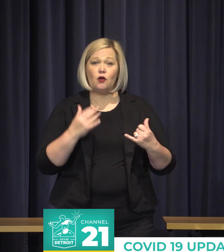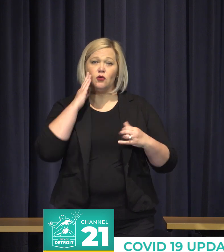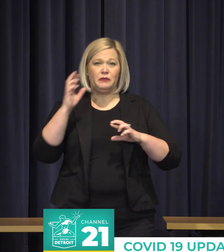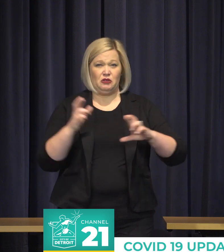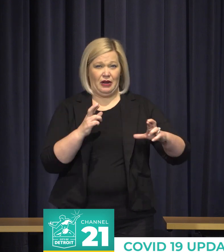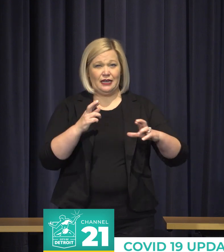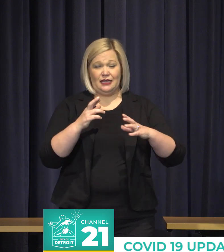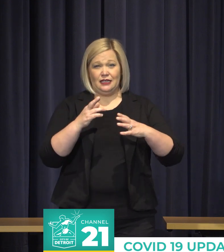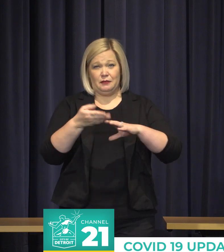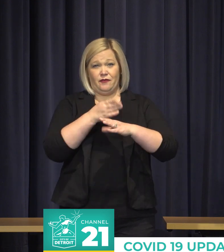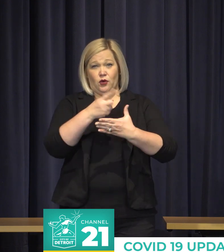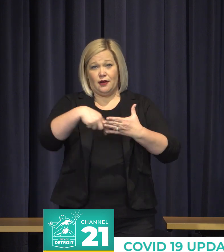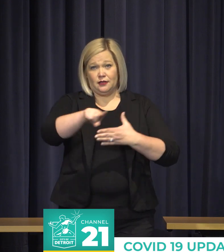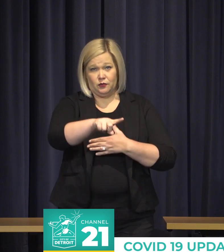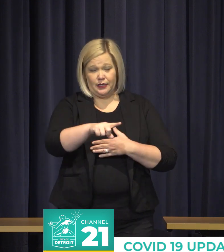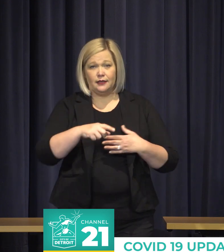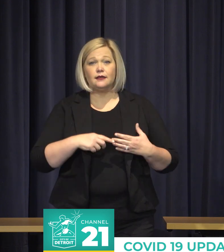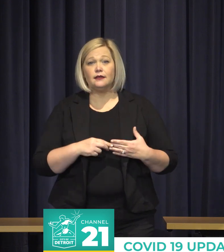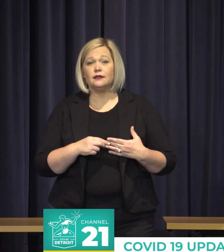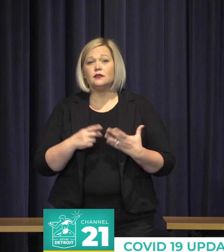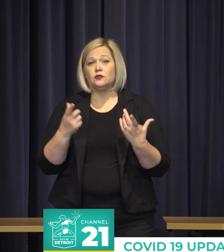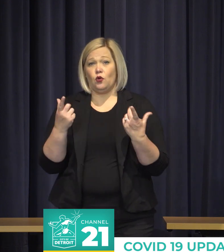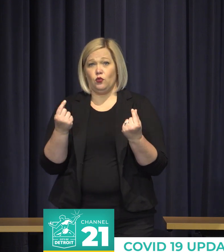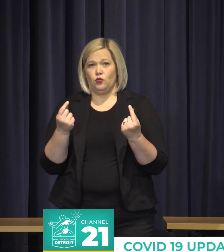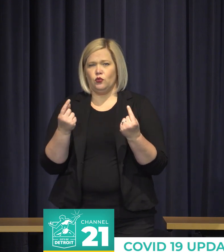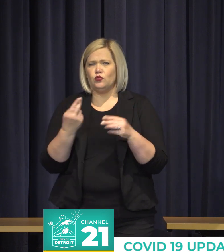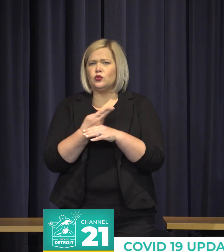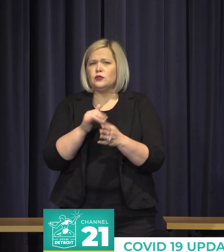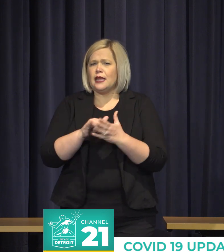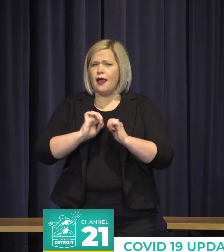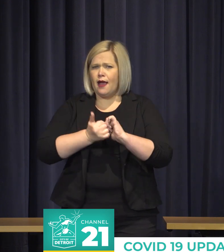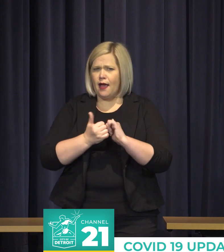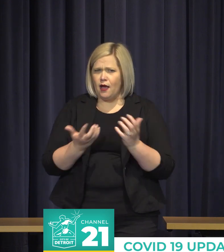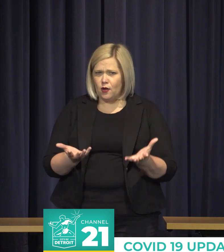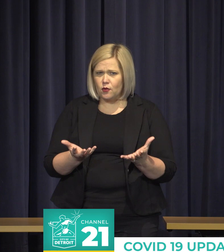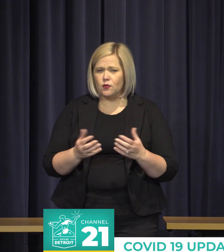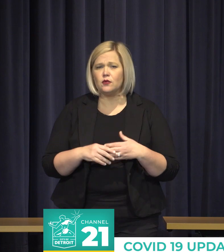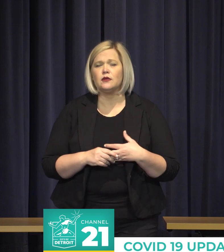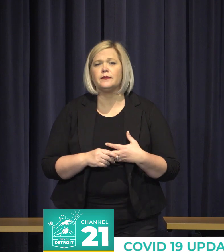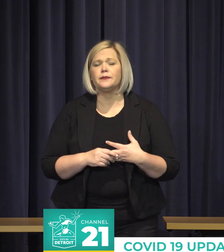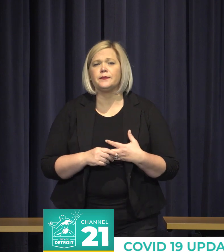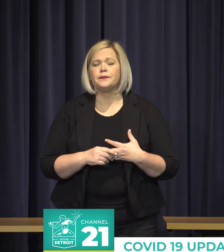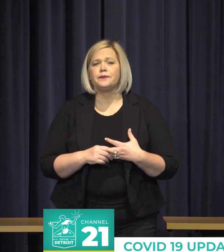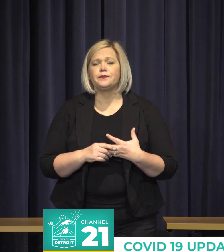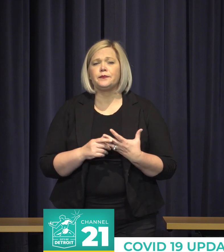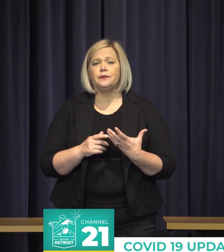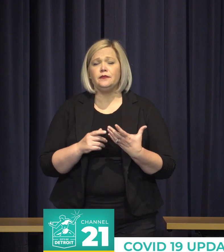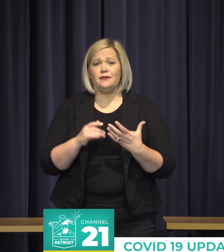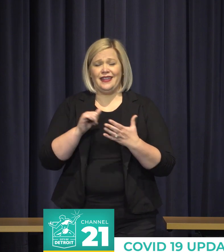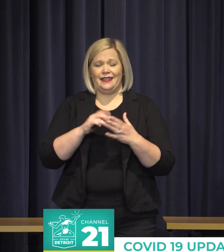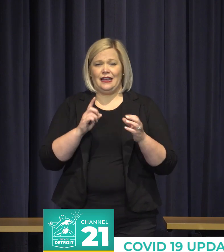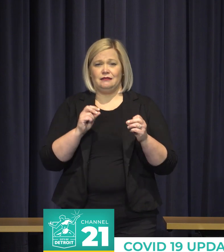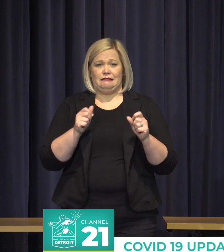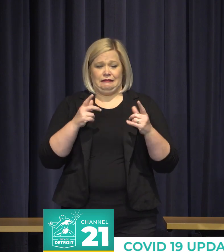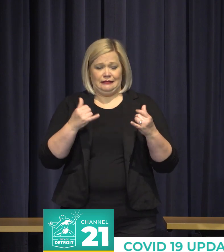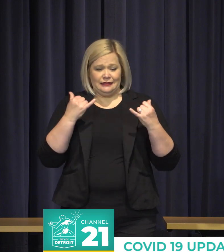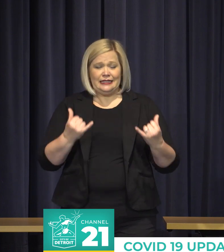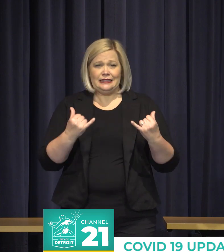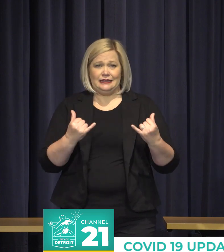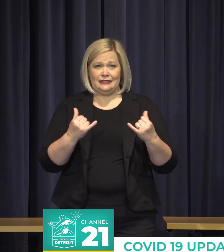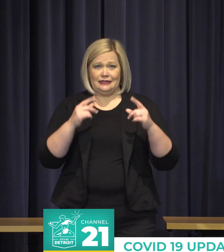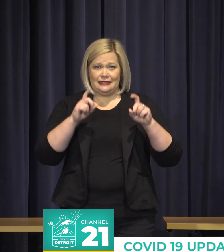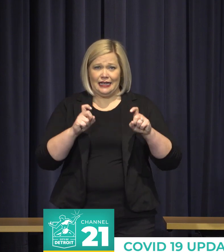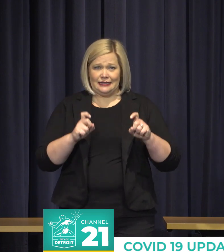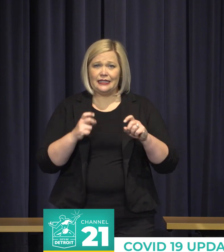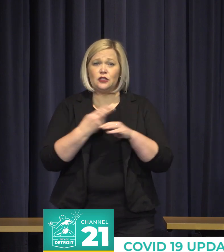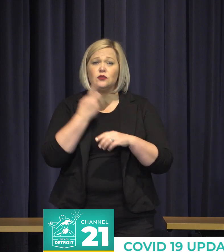week. And here's what we're going to do with them. What the instant testing should be used for